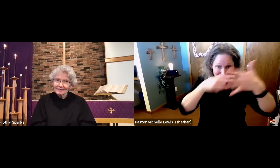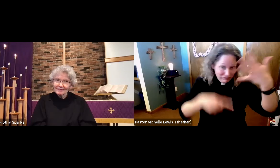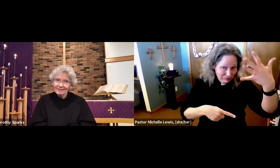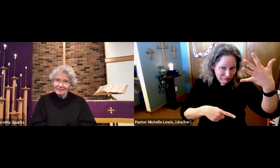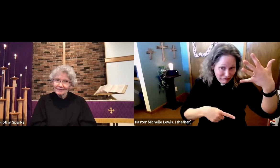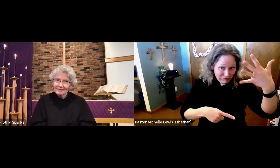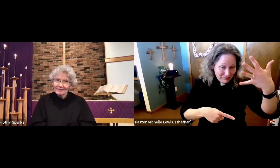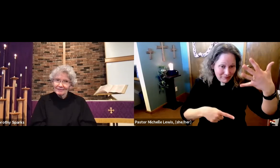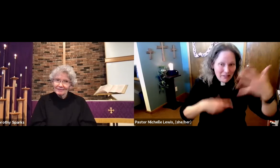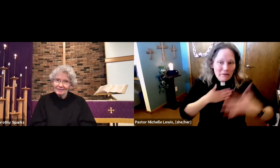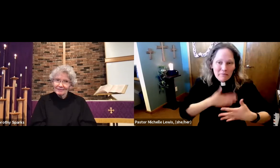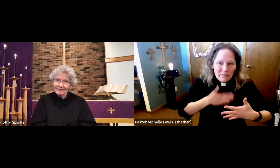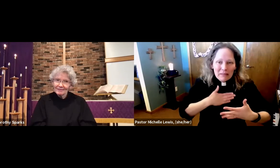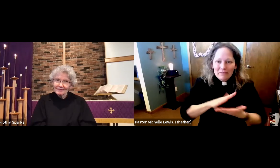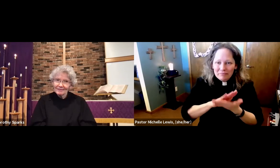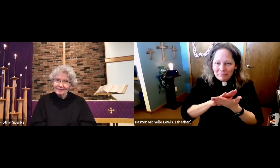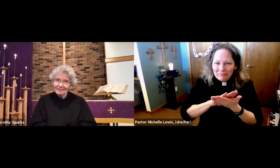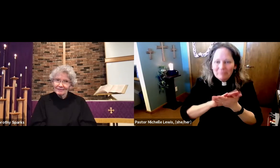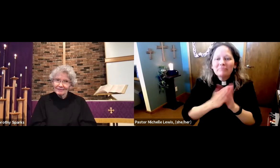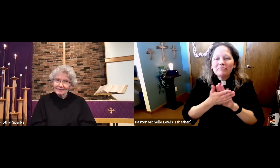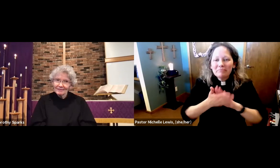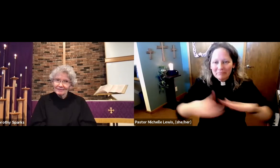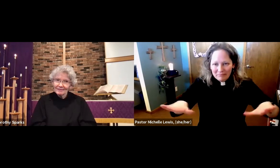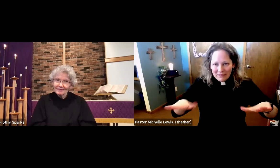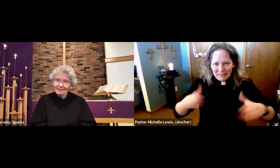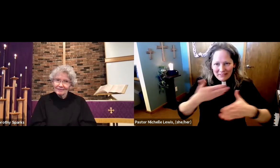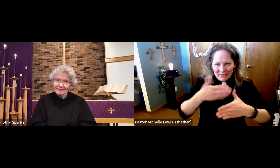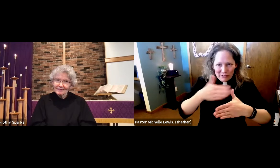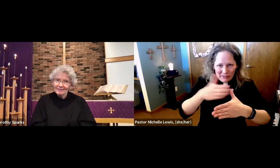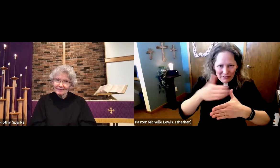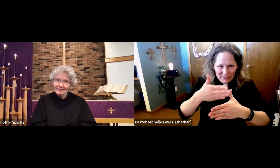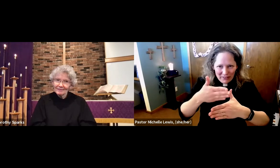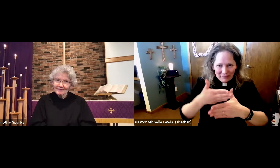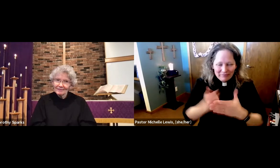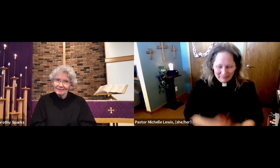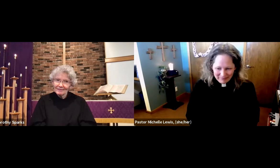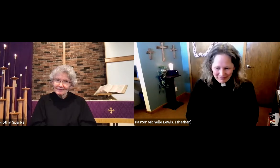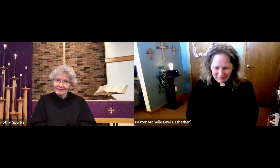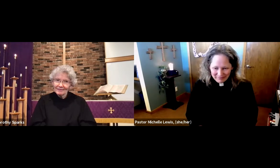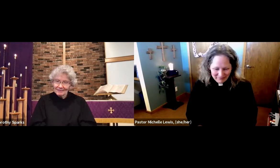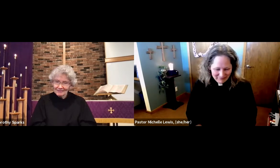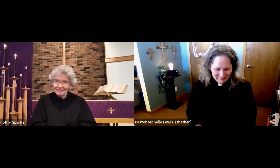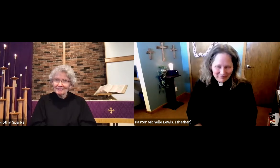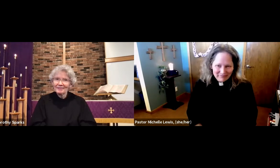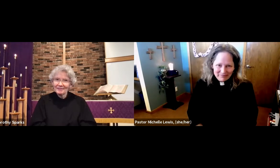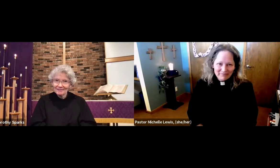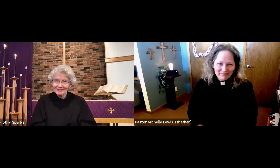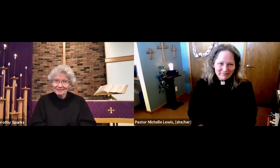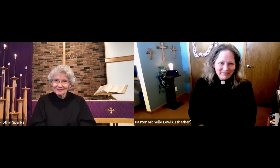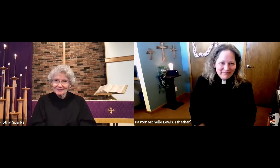an email or a letter. There are many options, but please share the peace with one